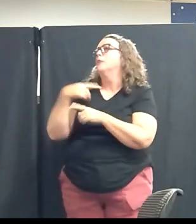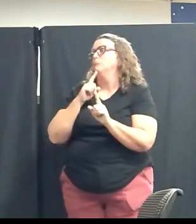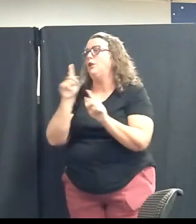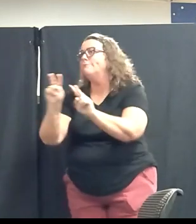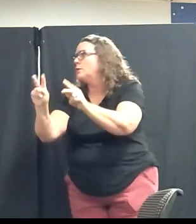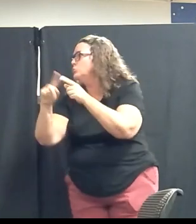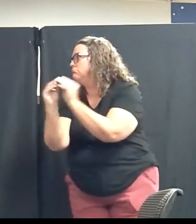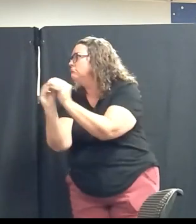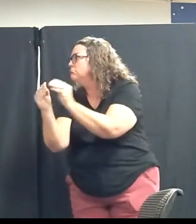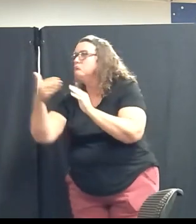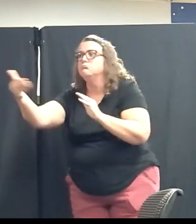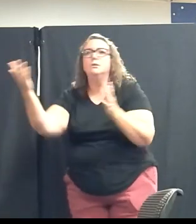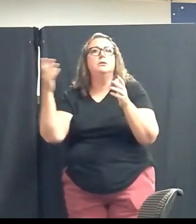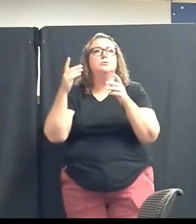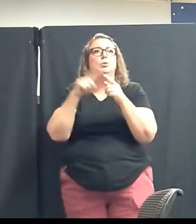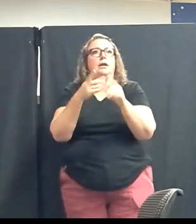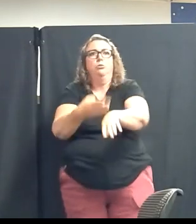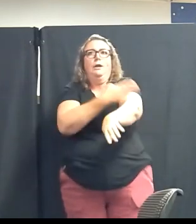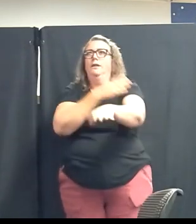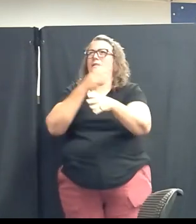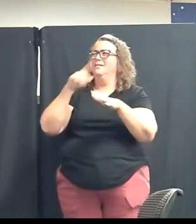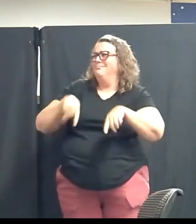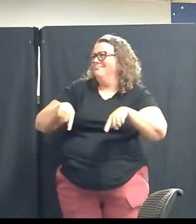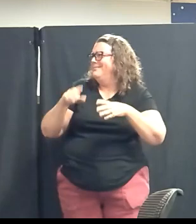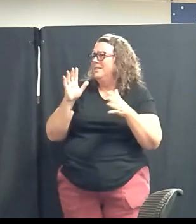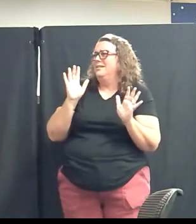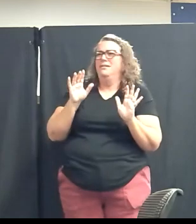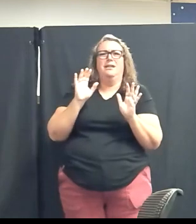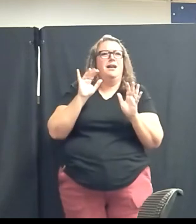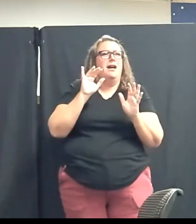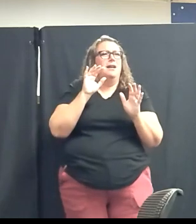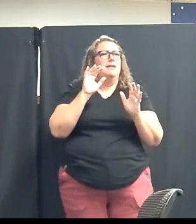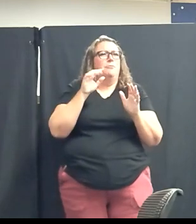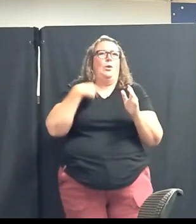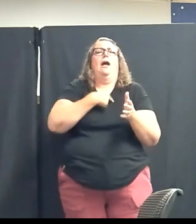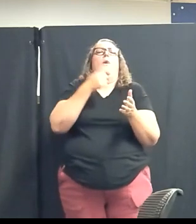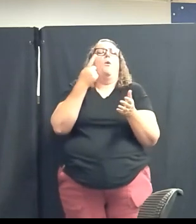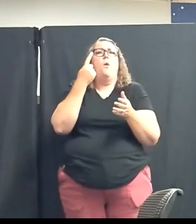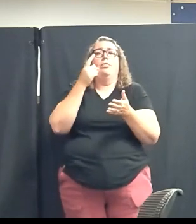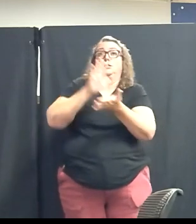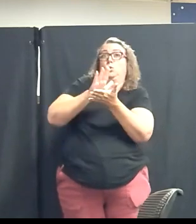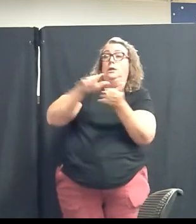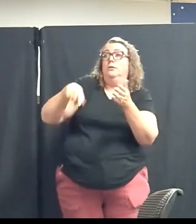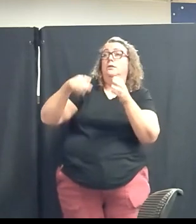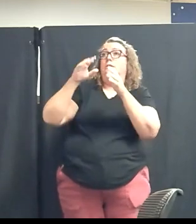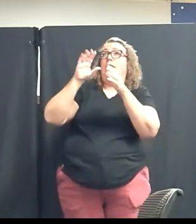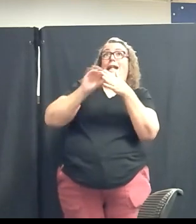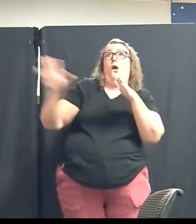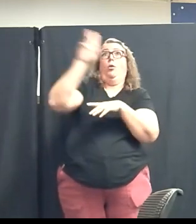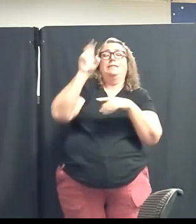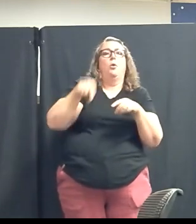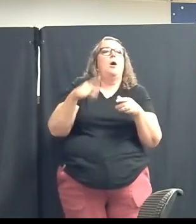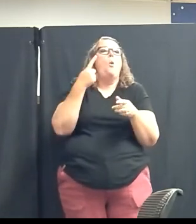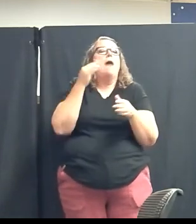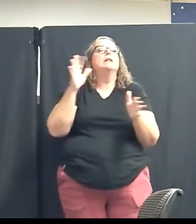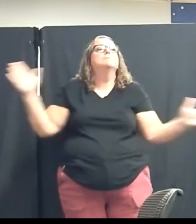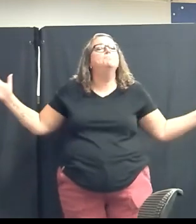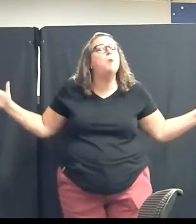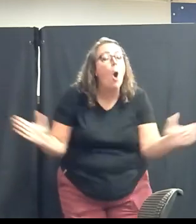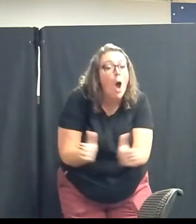hear that you did recently join that meeting with Representative Thompson for improvements of our school. The